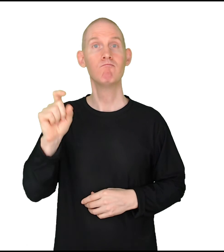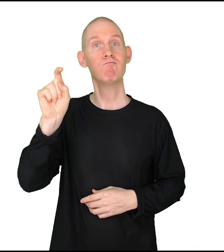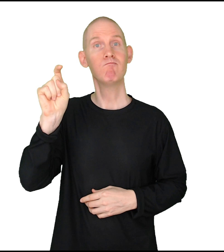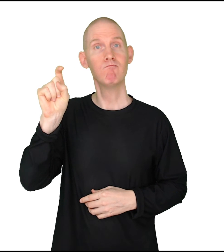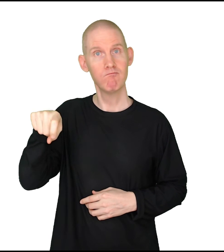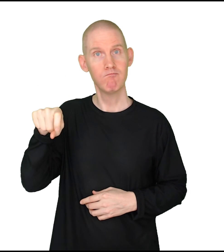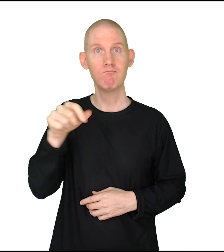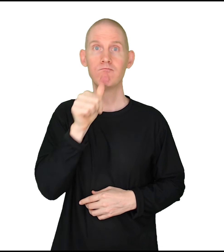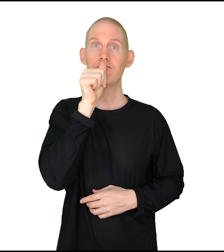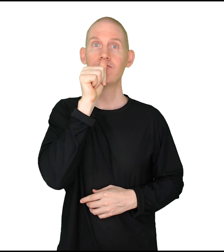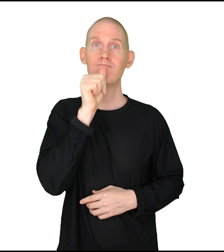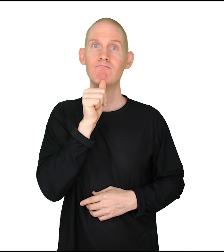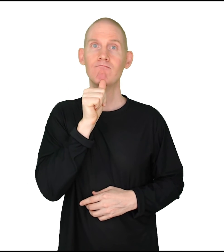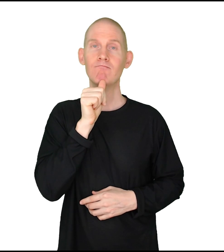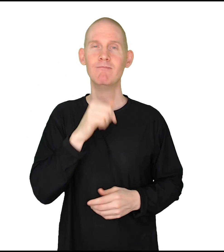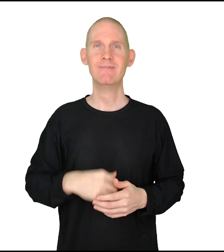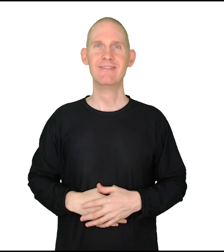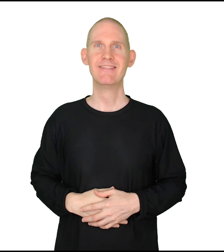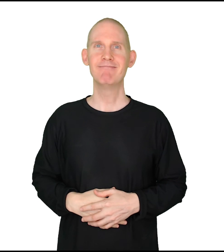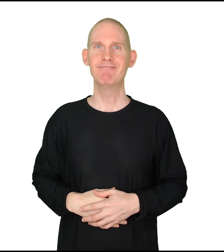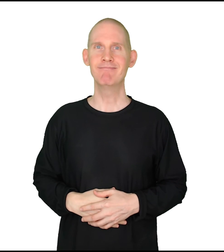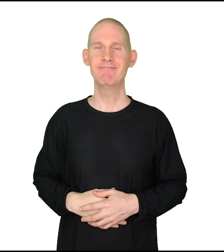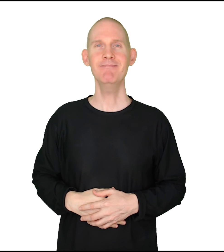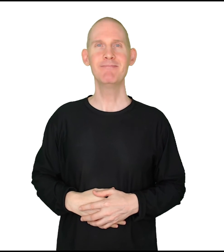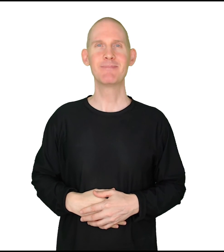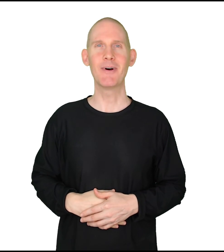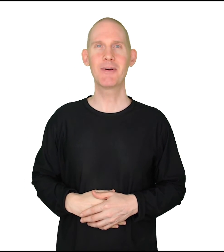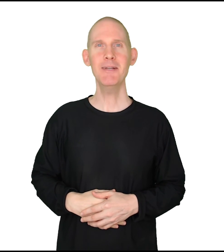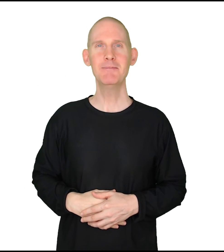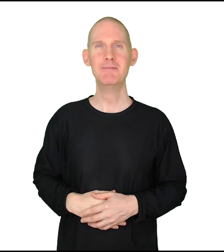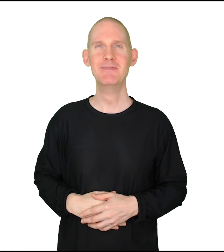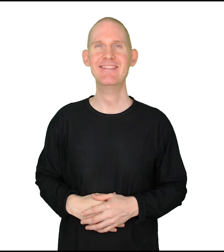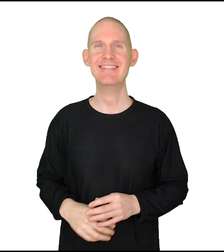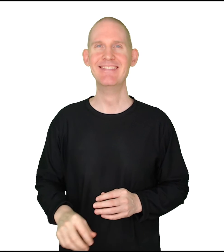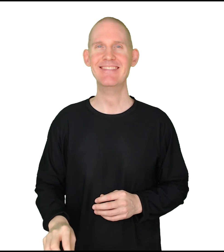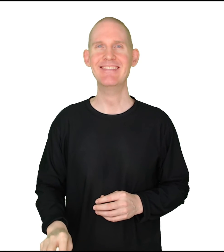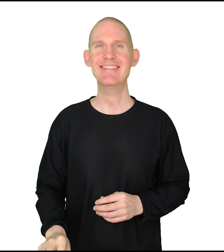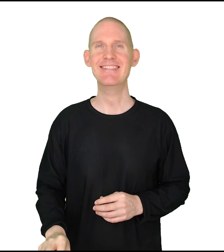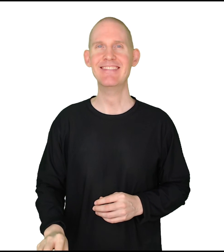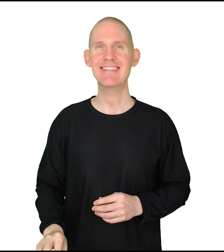Wait, must, patient. All right, let's go back. How would you sign this?